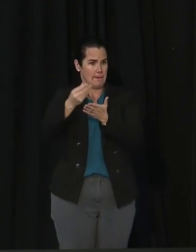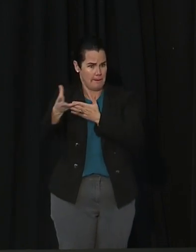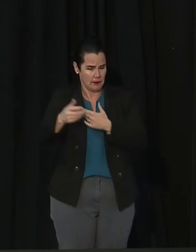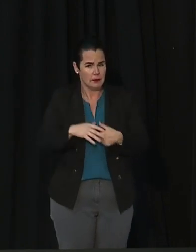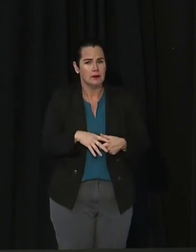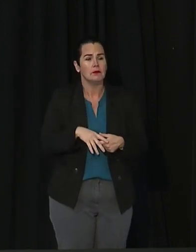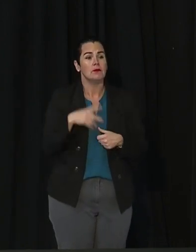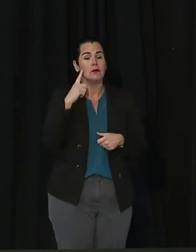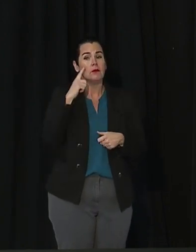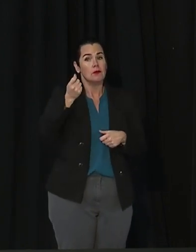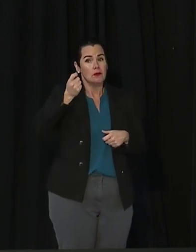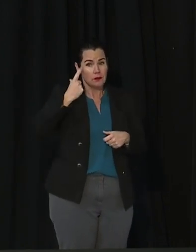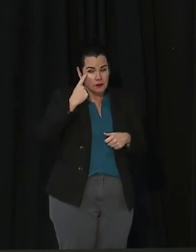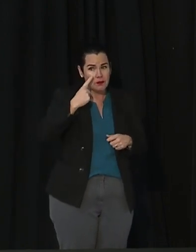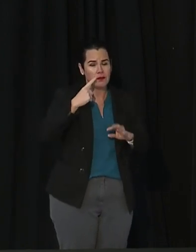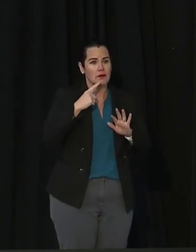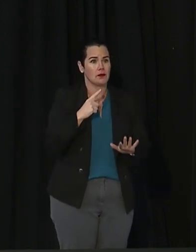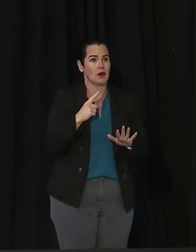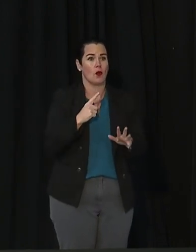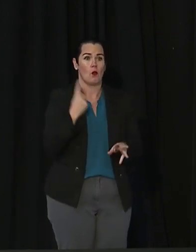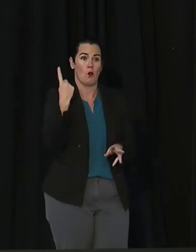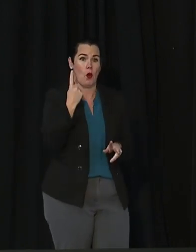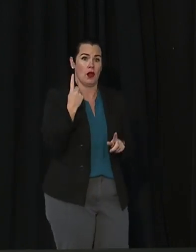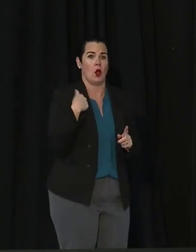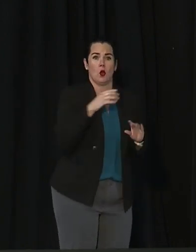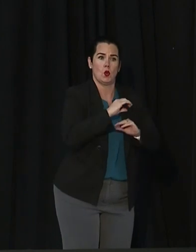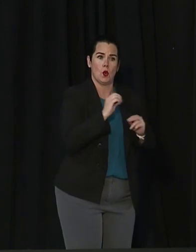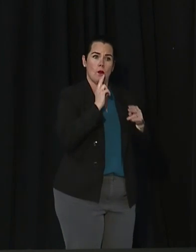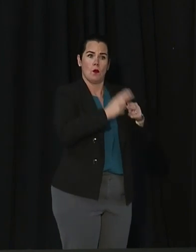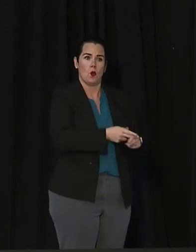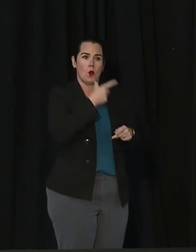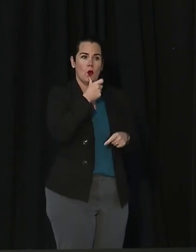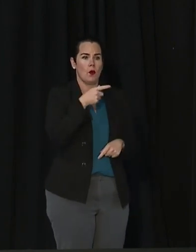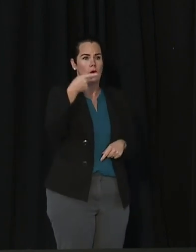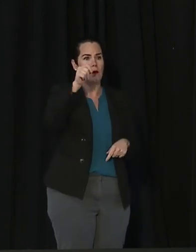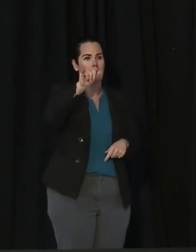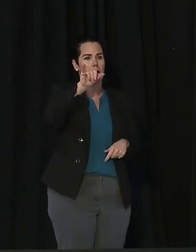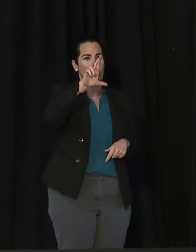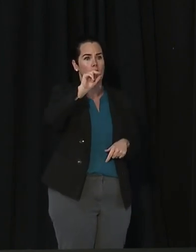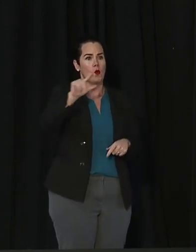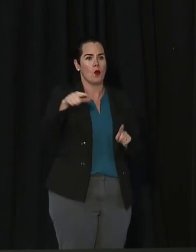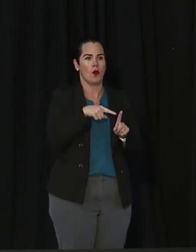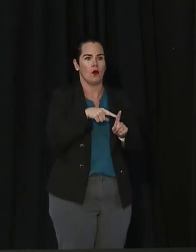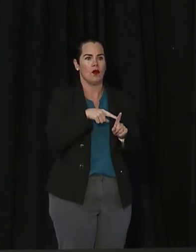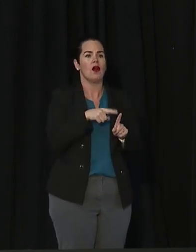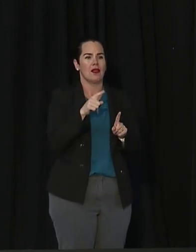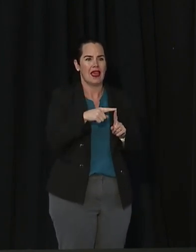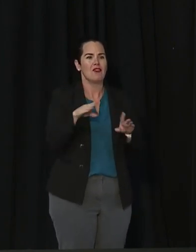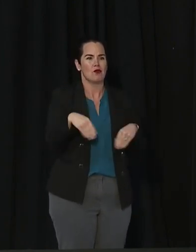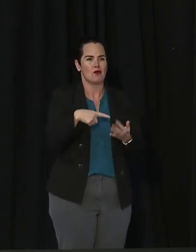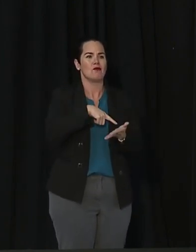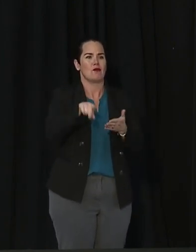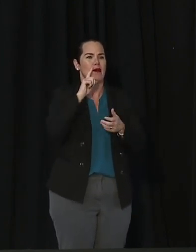has gone completely without drama is our payroll team has made payroll for every city employee for this entire crisis.